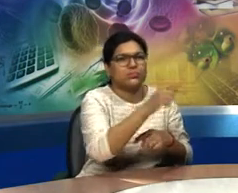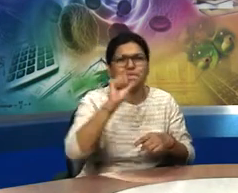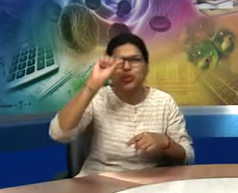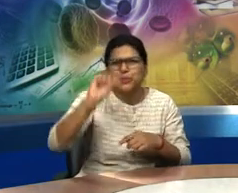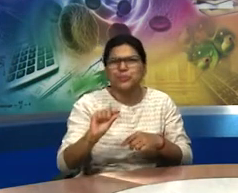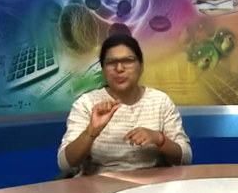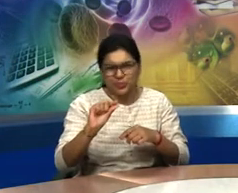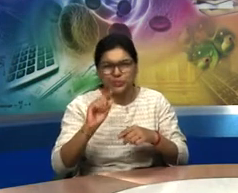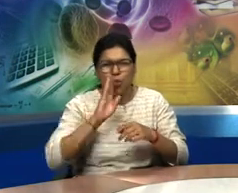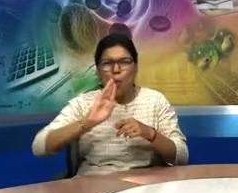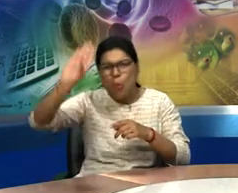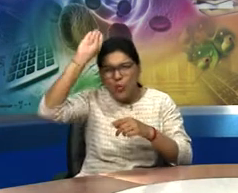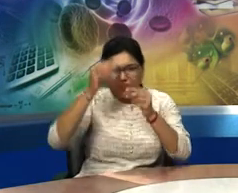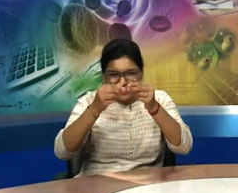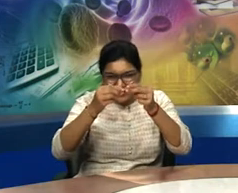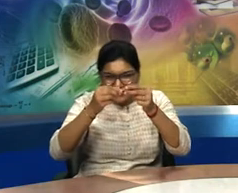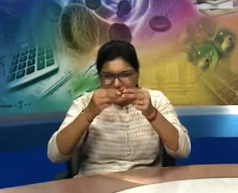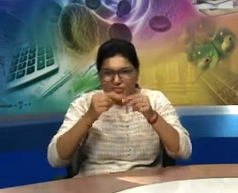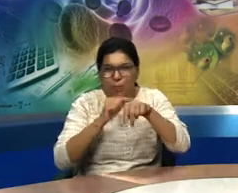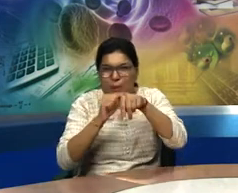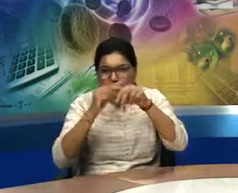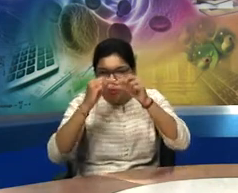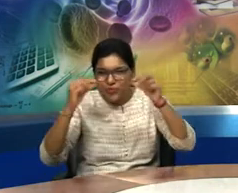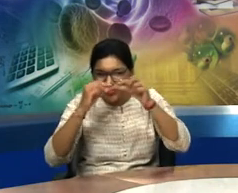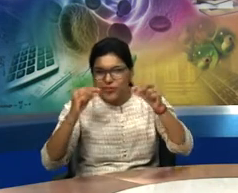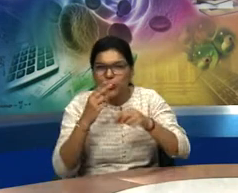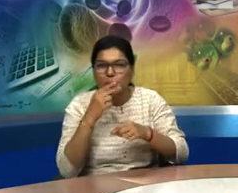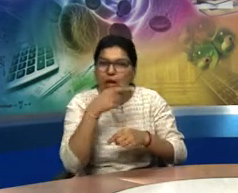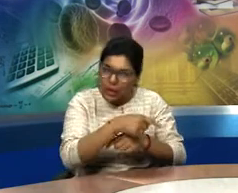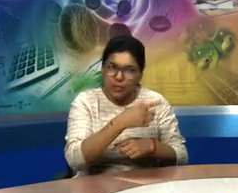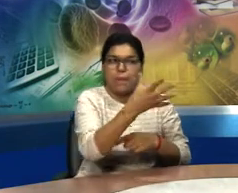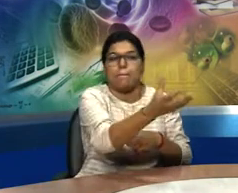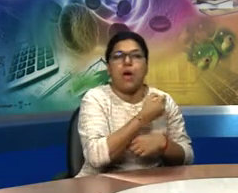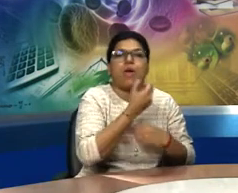money in order to purchase Indian cigarettes.